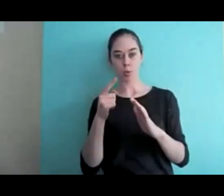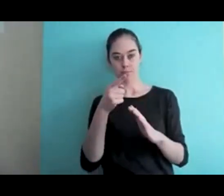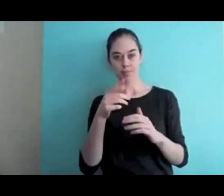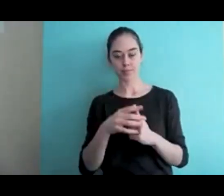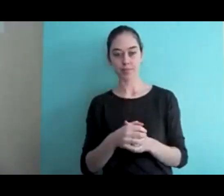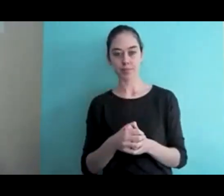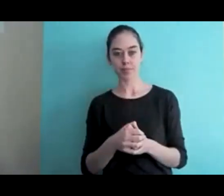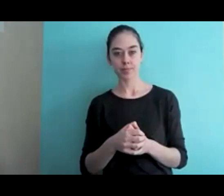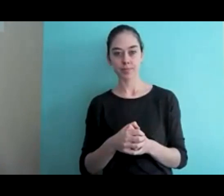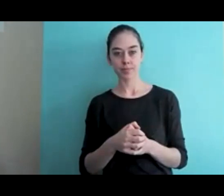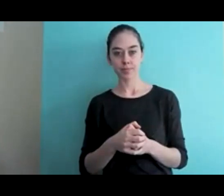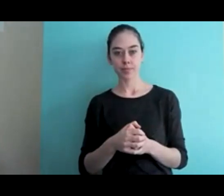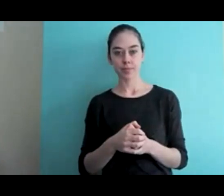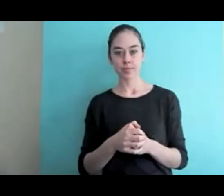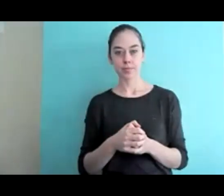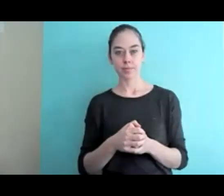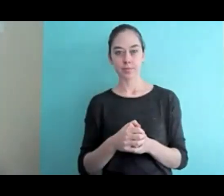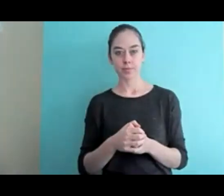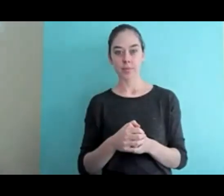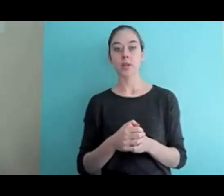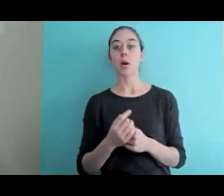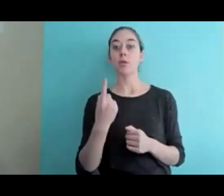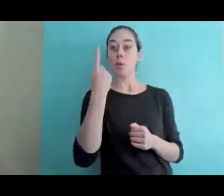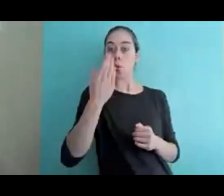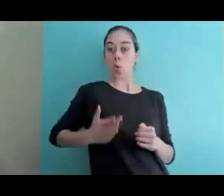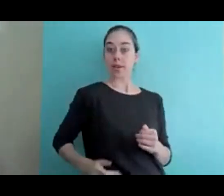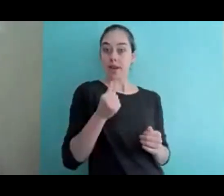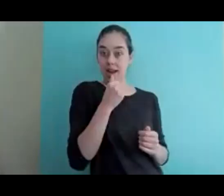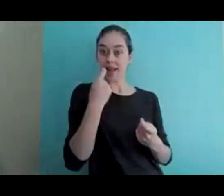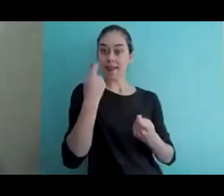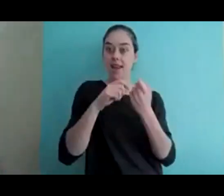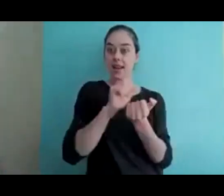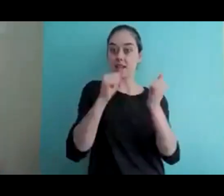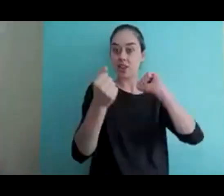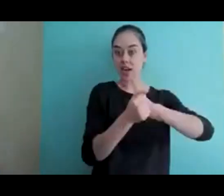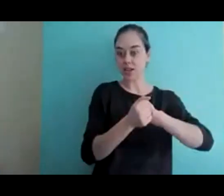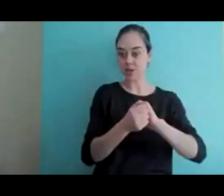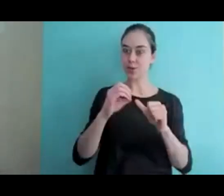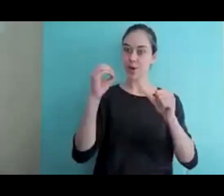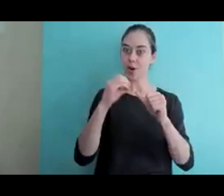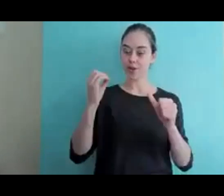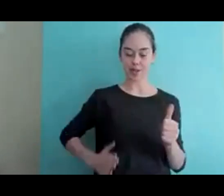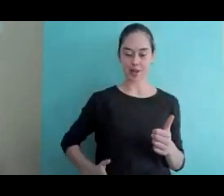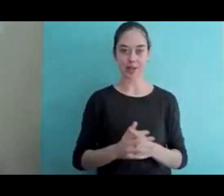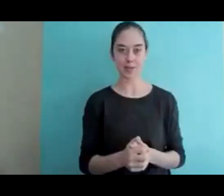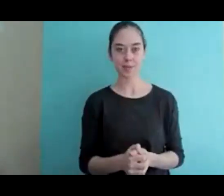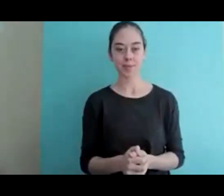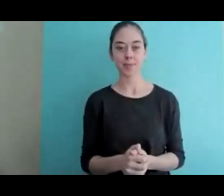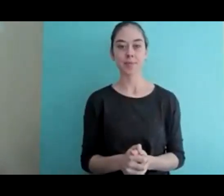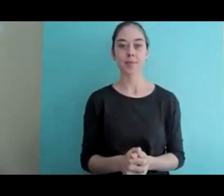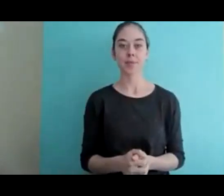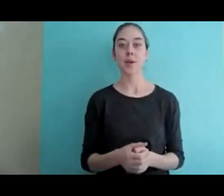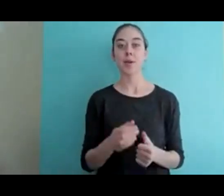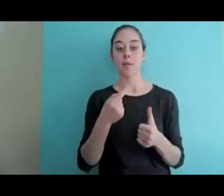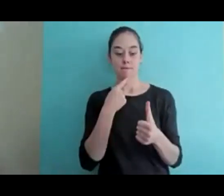okay? We'll do one side, then we'll do the other side. Ready? So, first things